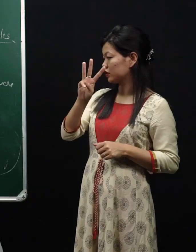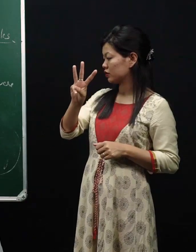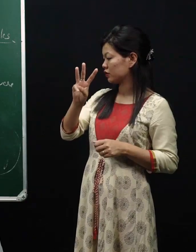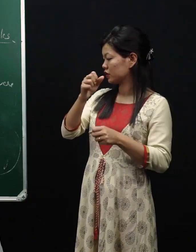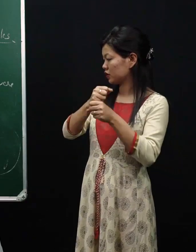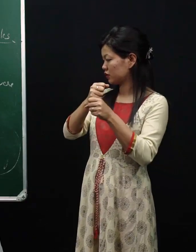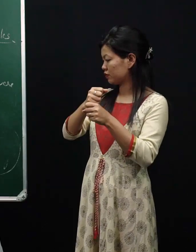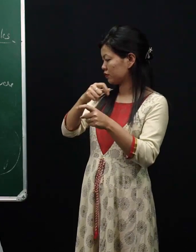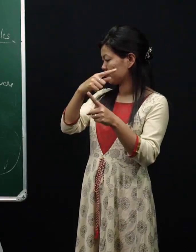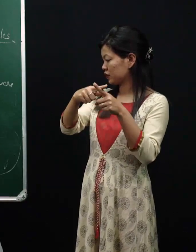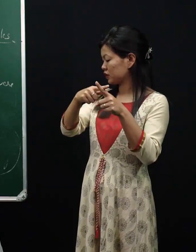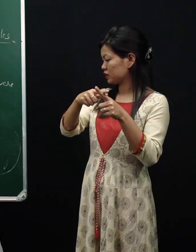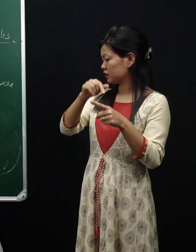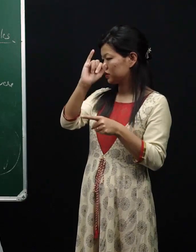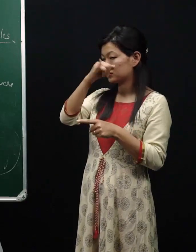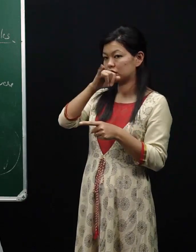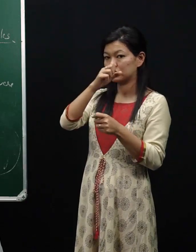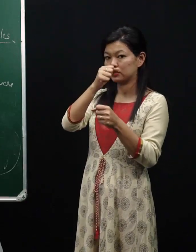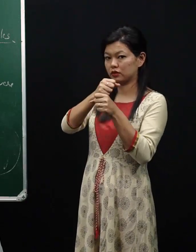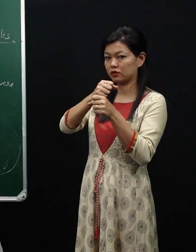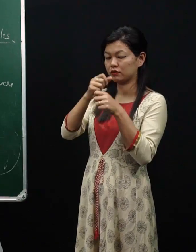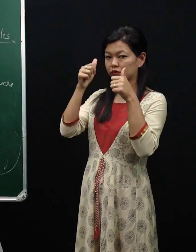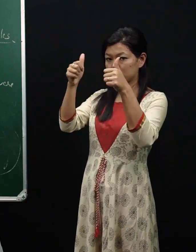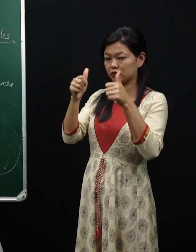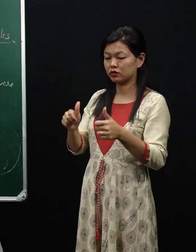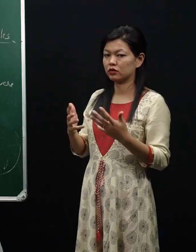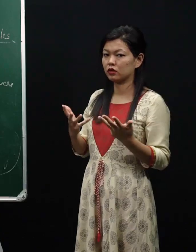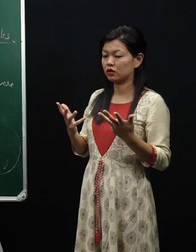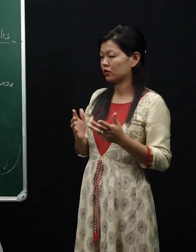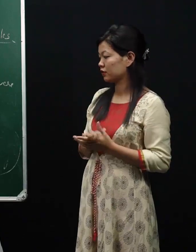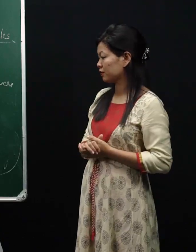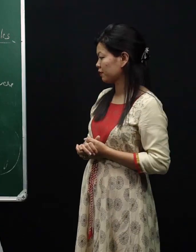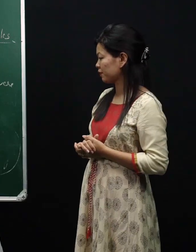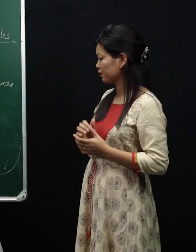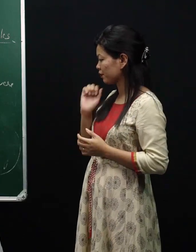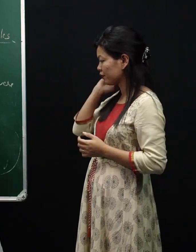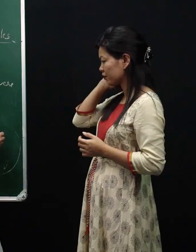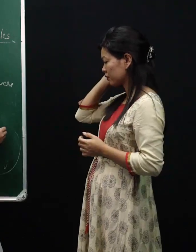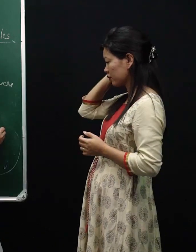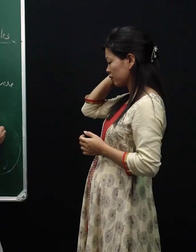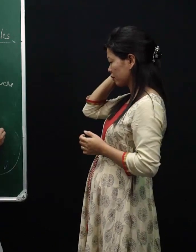now this reacting sodium carbonate and ethanoic acid, we will get